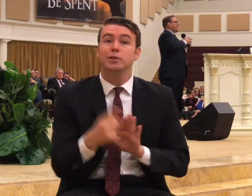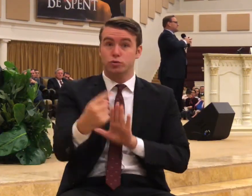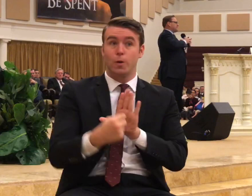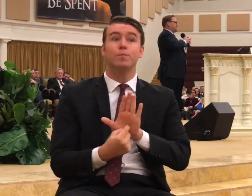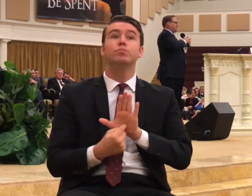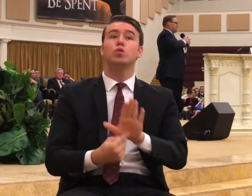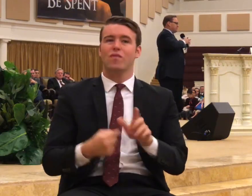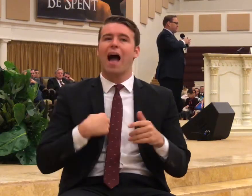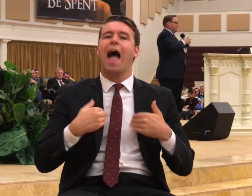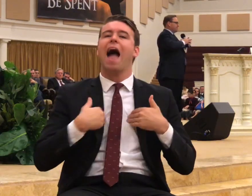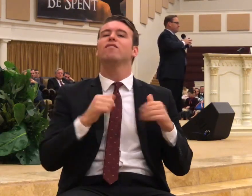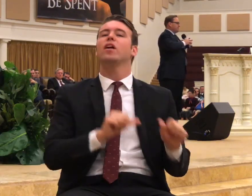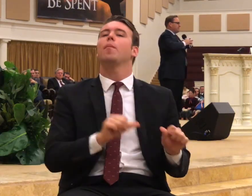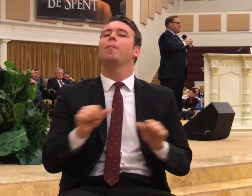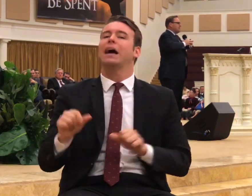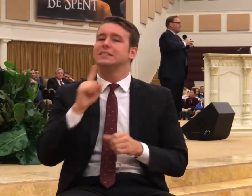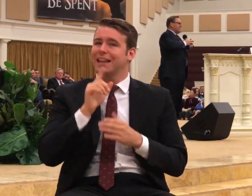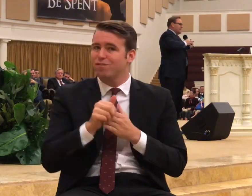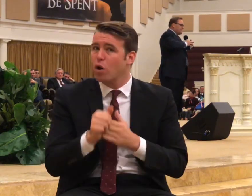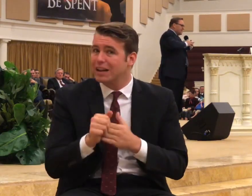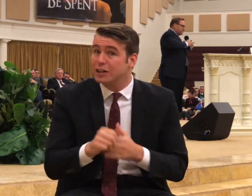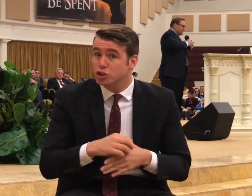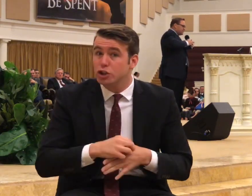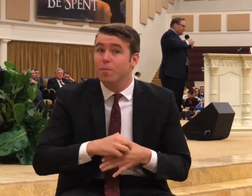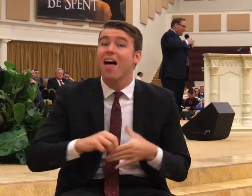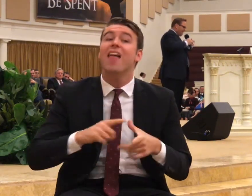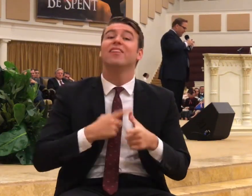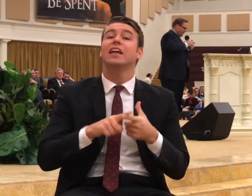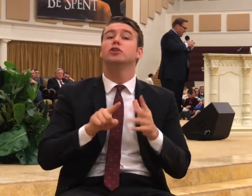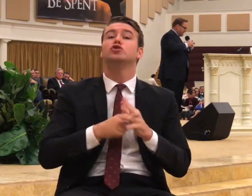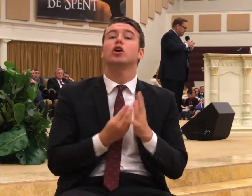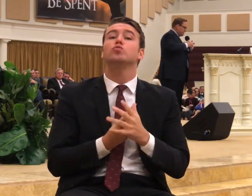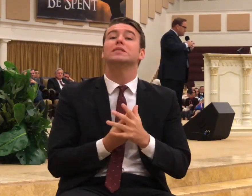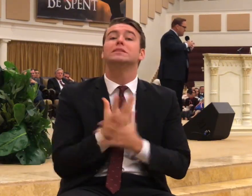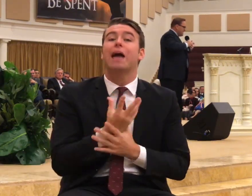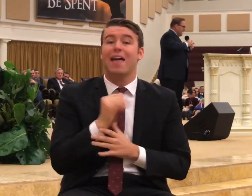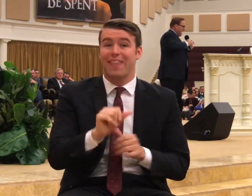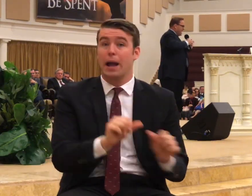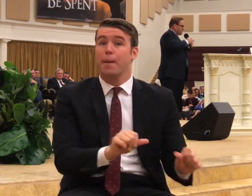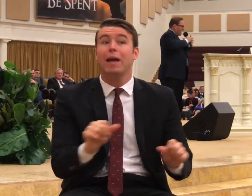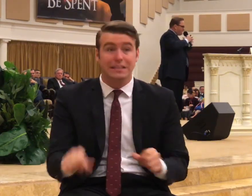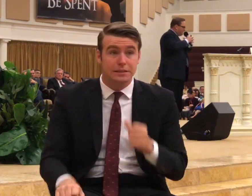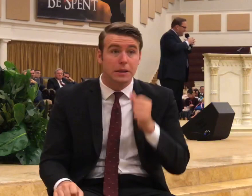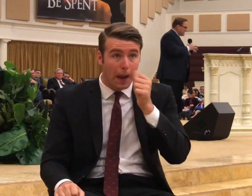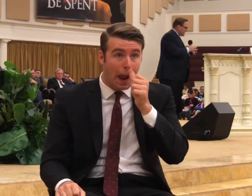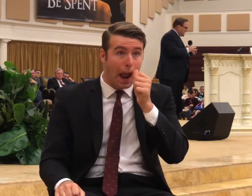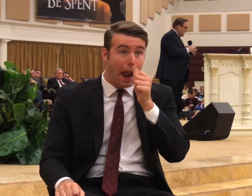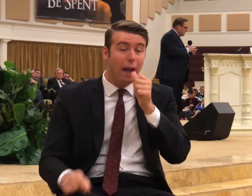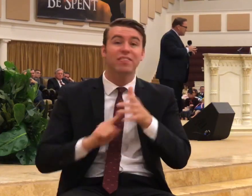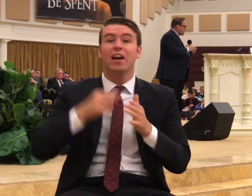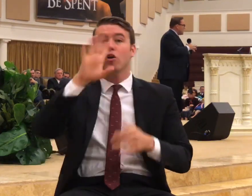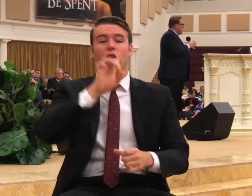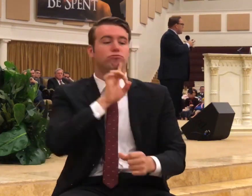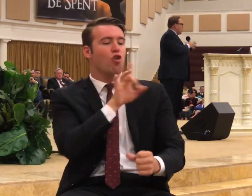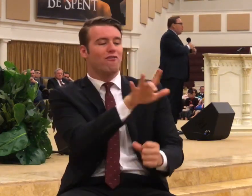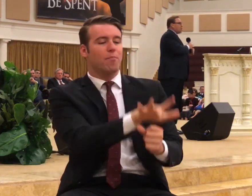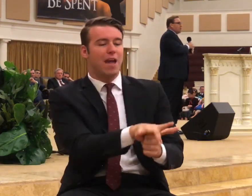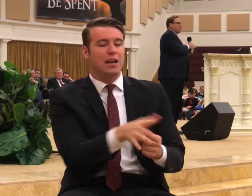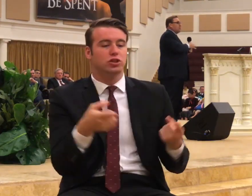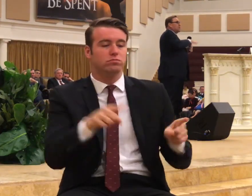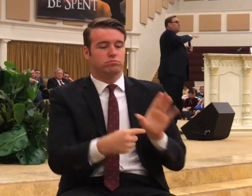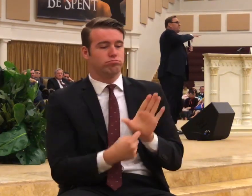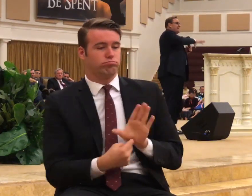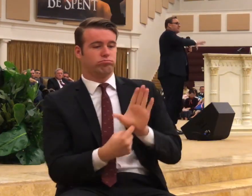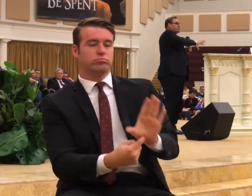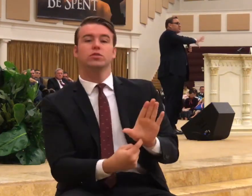that there's a capacity for leadership. Then he begins to expand that capacity, and confirmation comes in